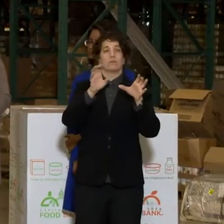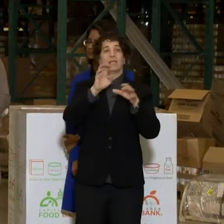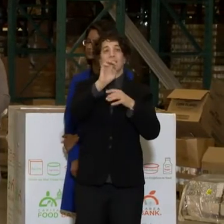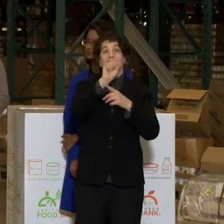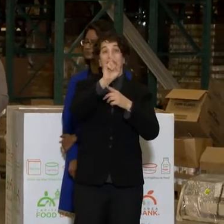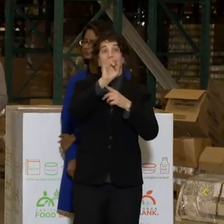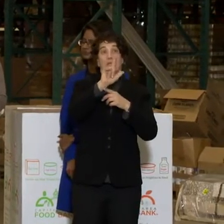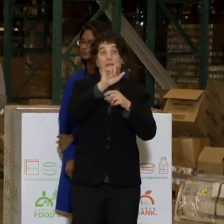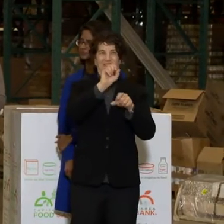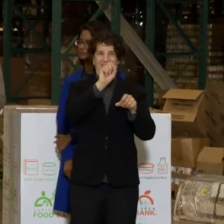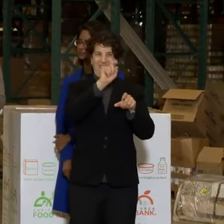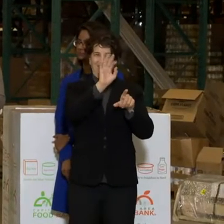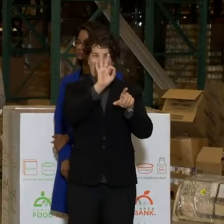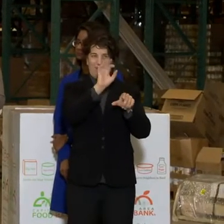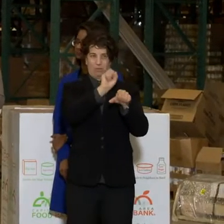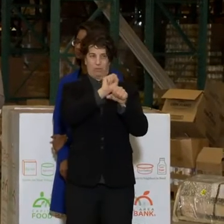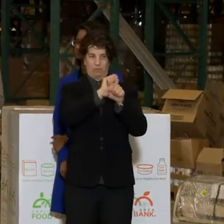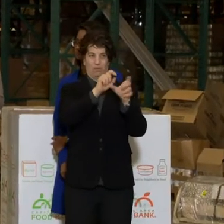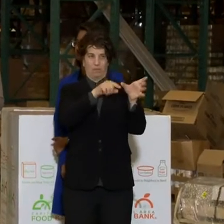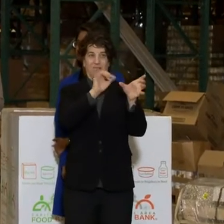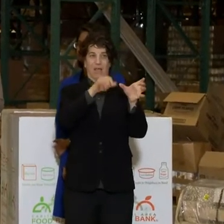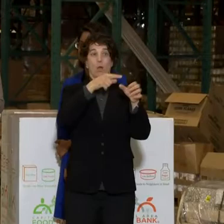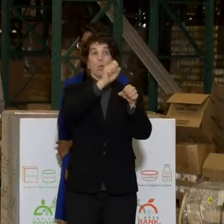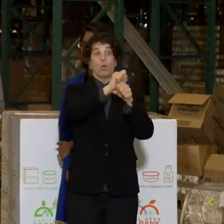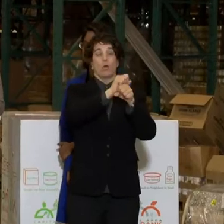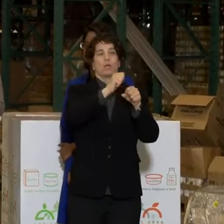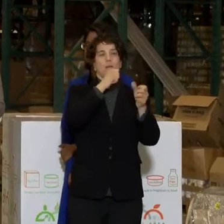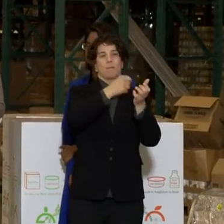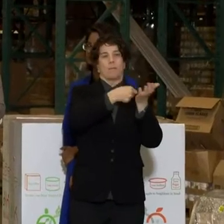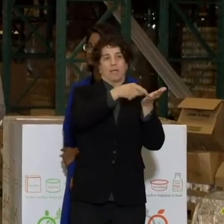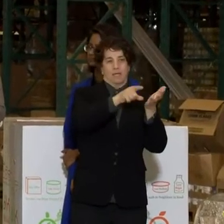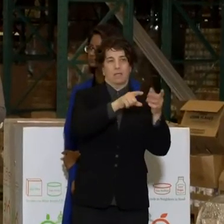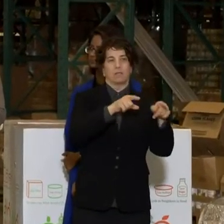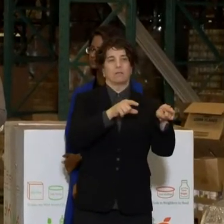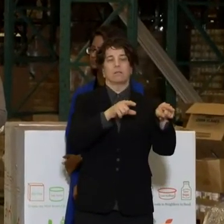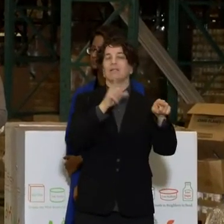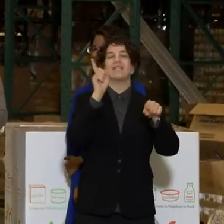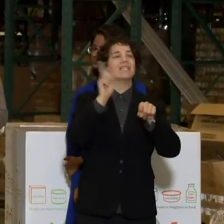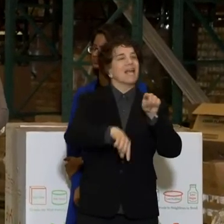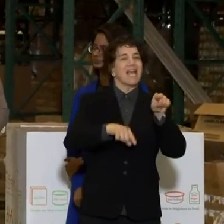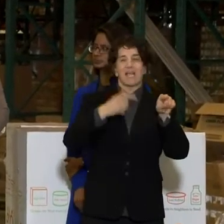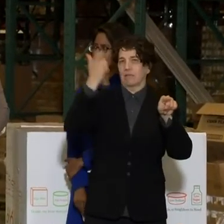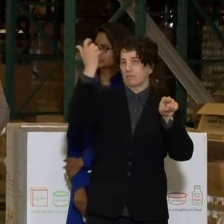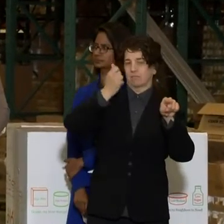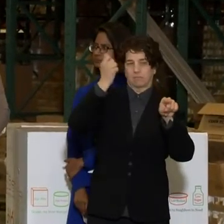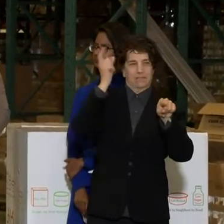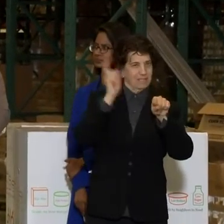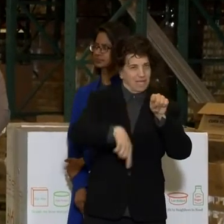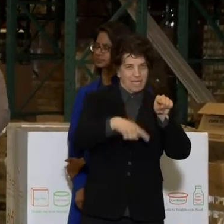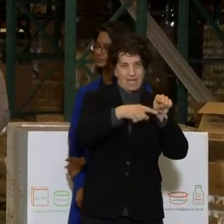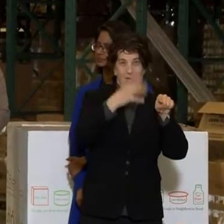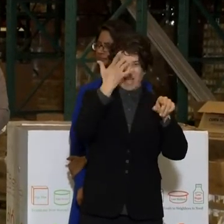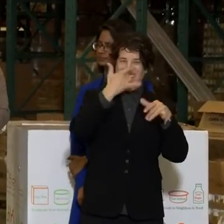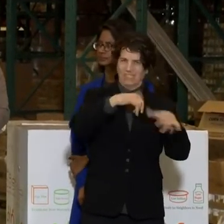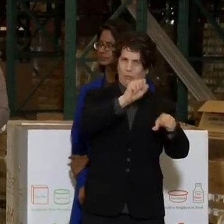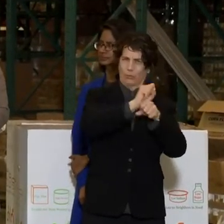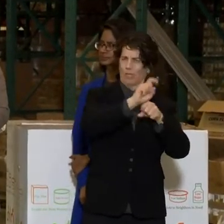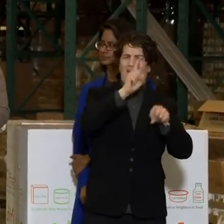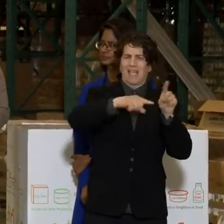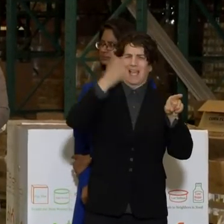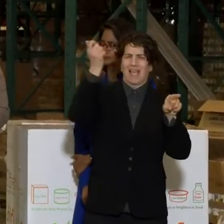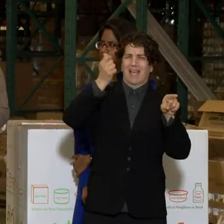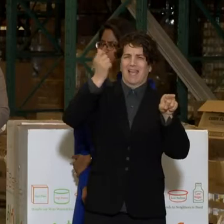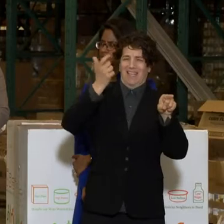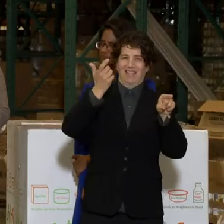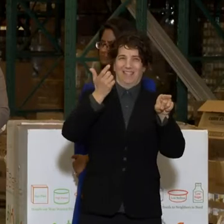to this point, been unable to seek unemployment benefits because they are working. They have to work. They're not